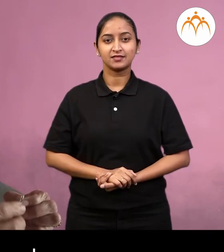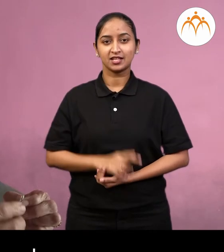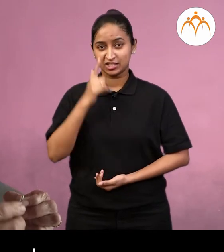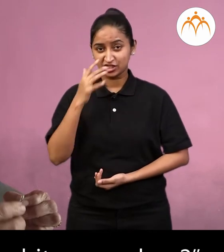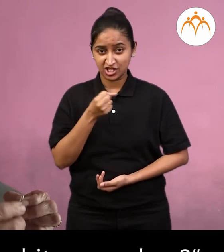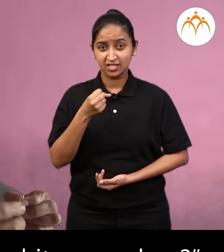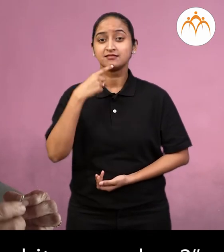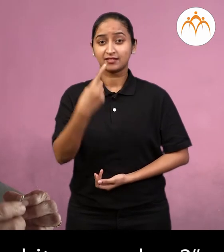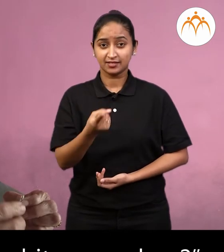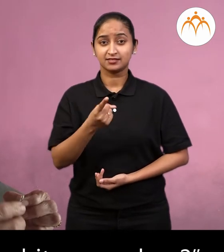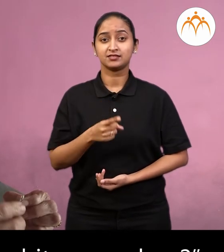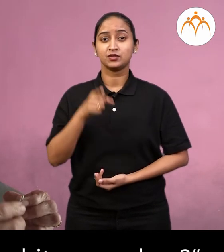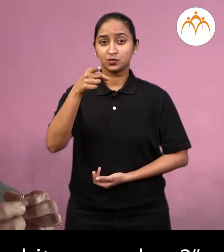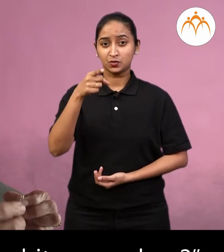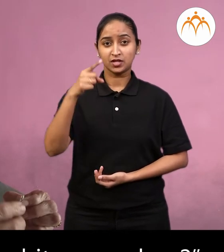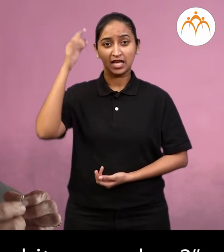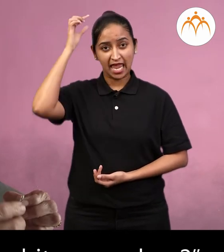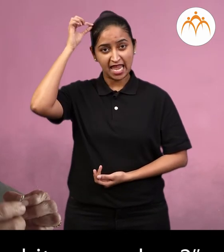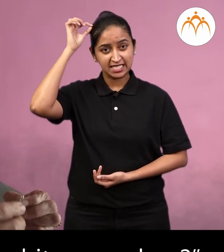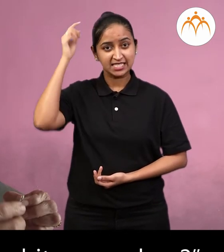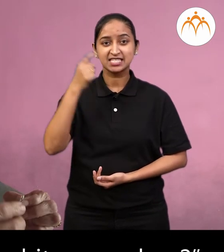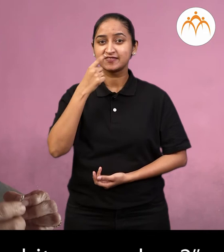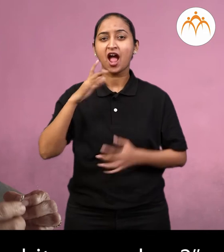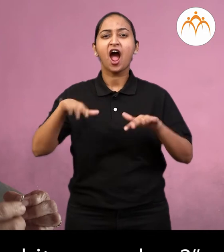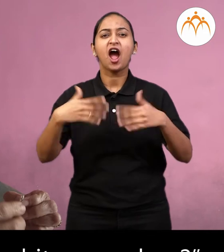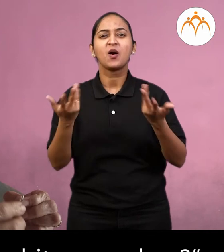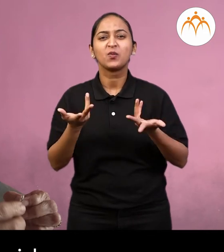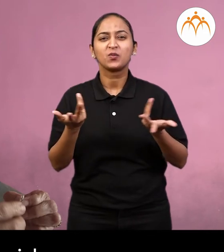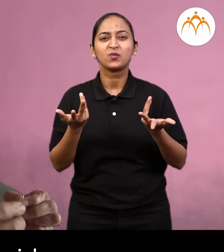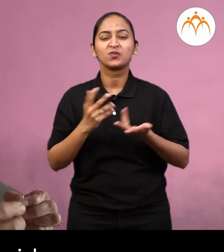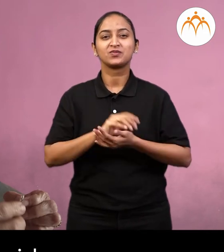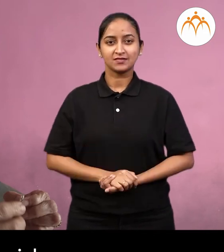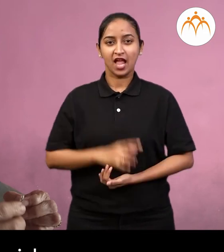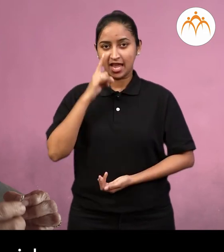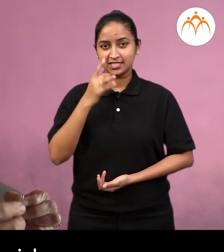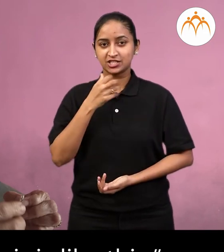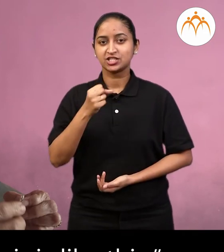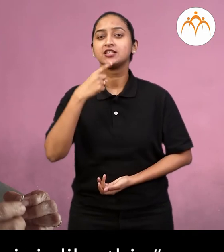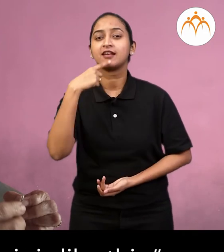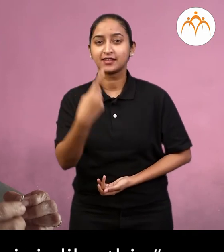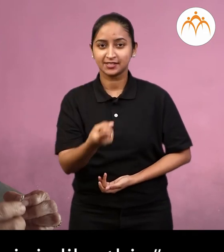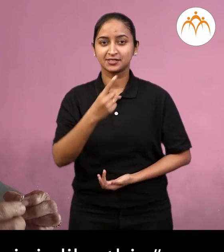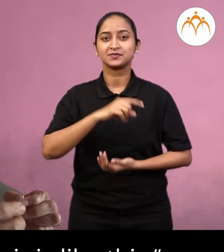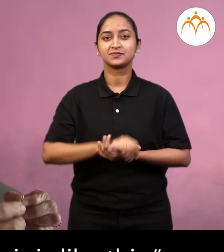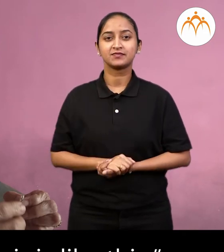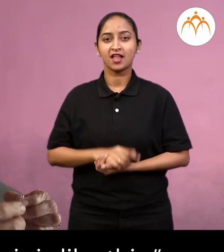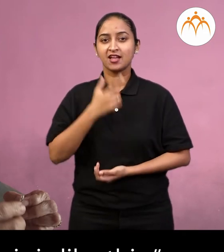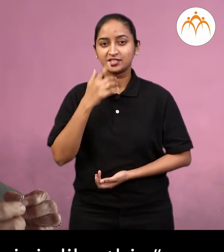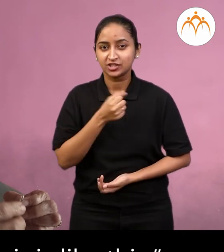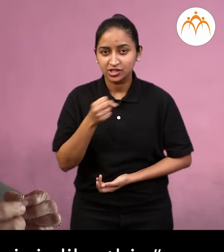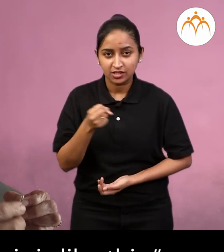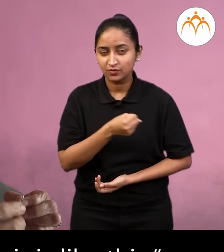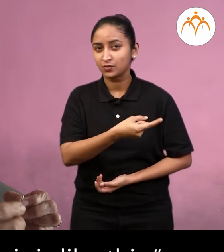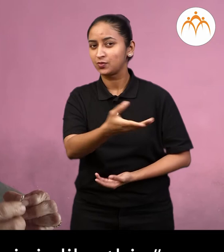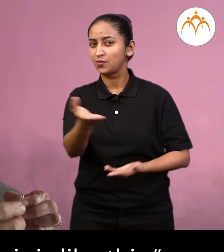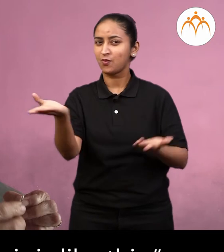She asked grandma, how come your hair is white, grandma? Grandma said, every old